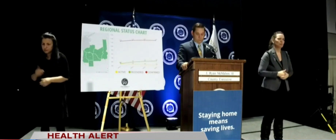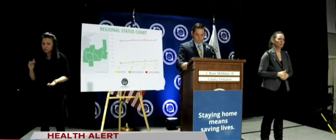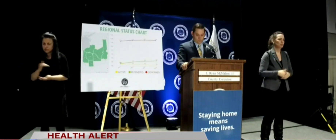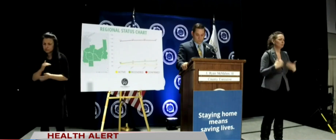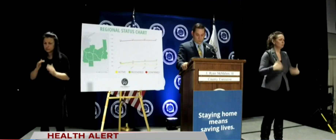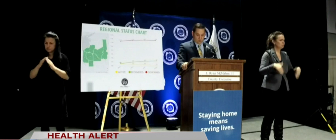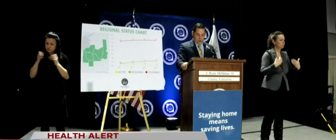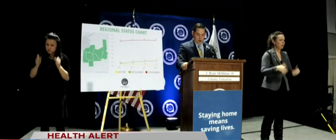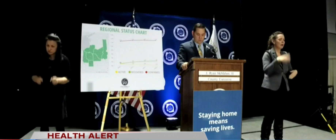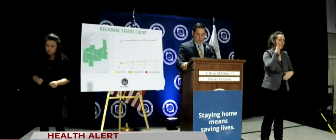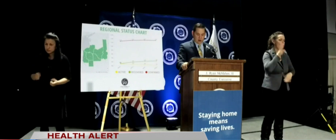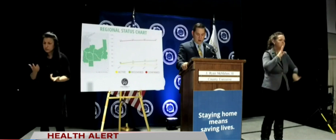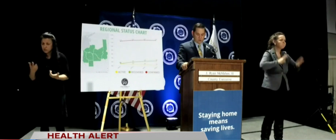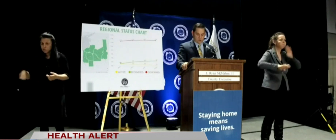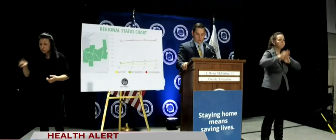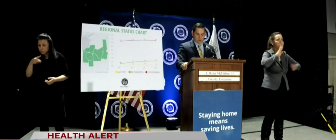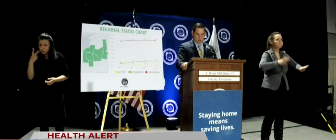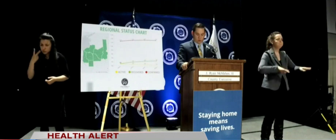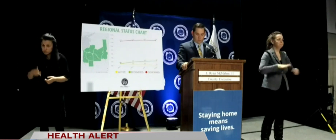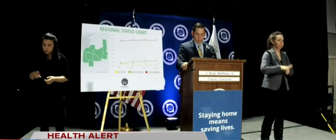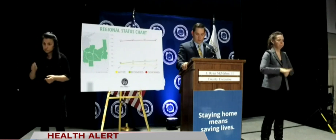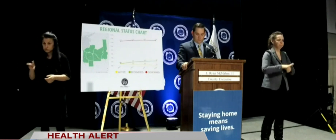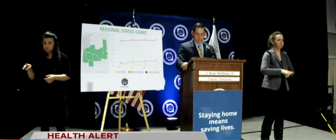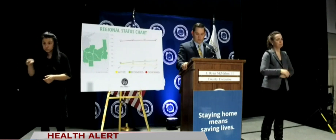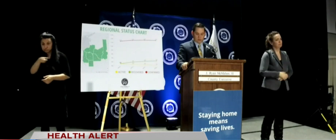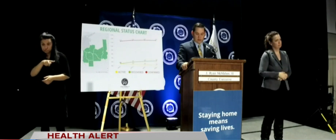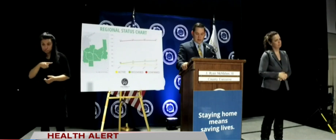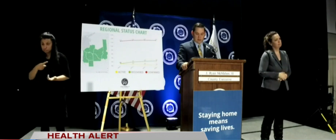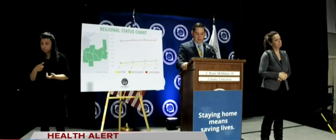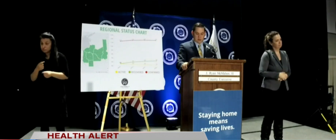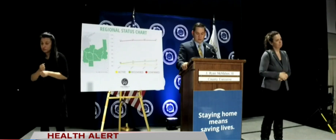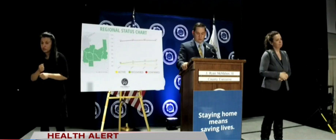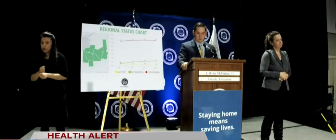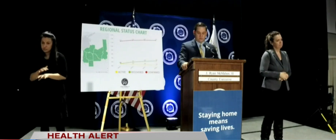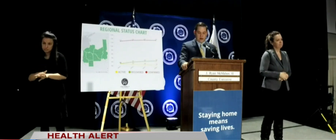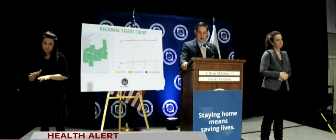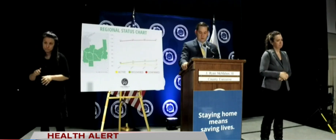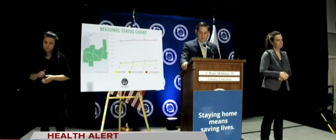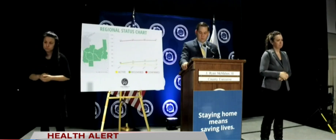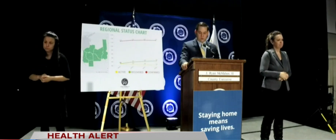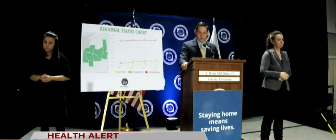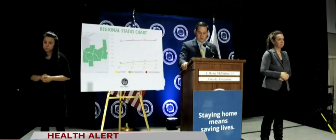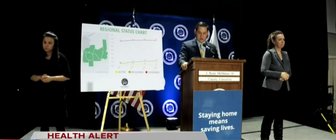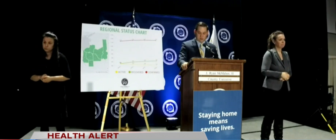you. Vera House support and information line,